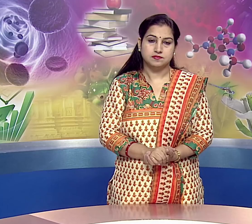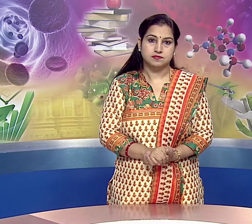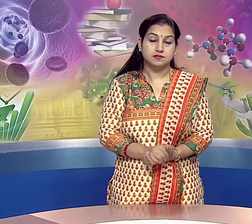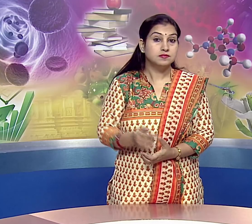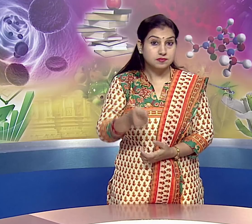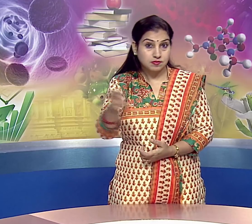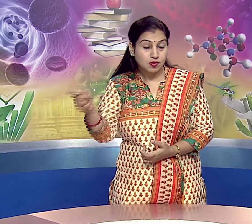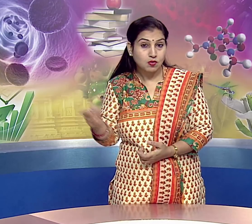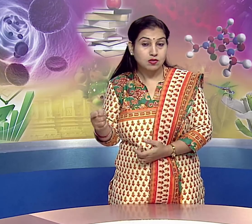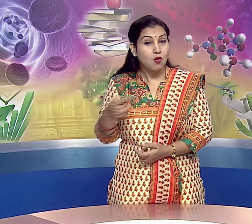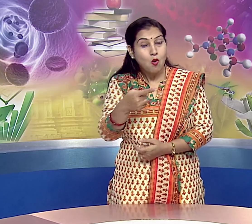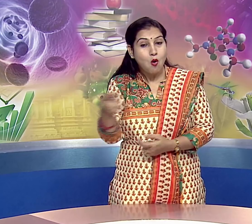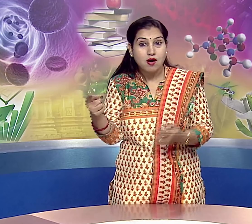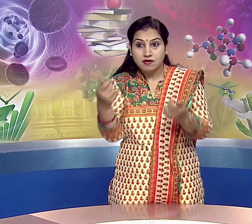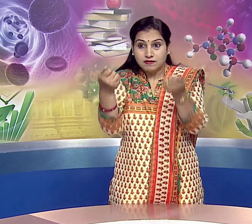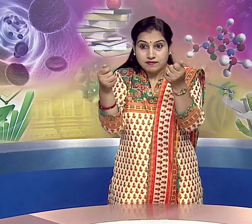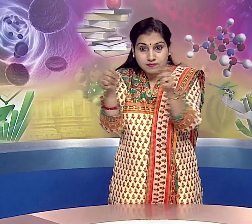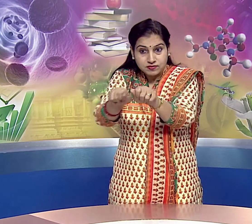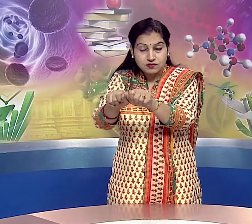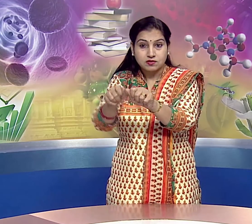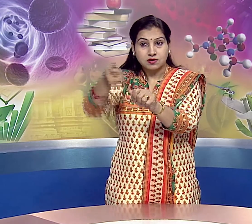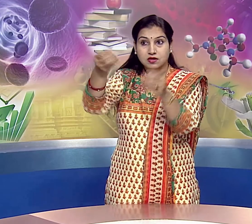They had shut all windows and doors